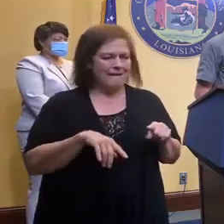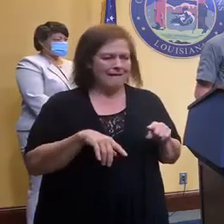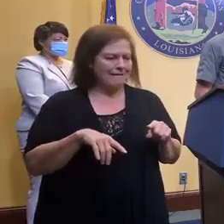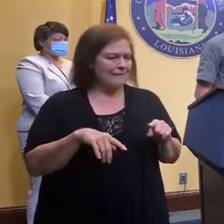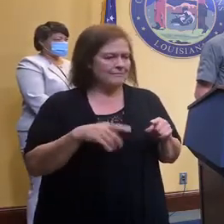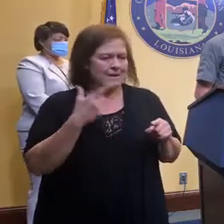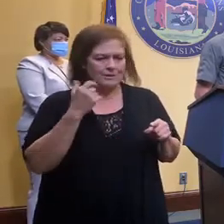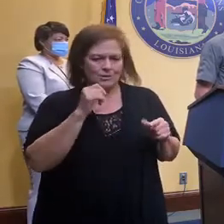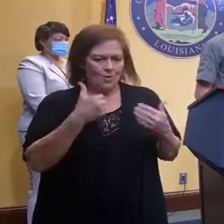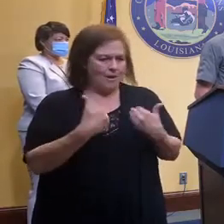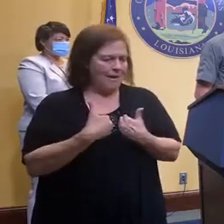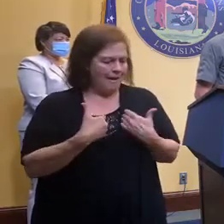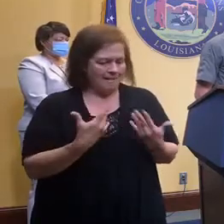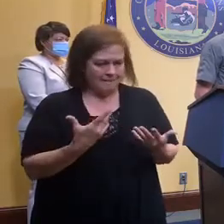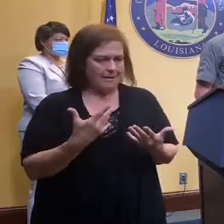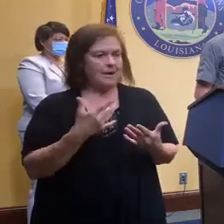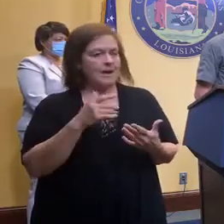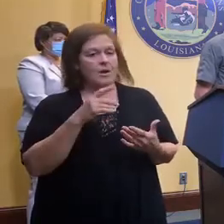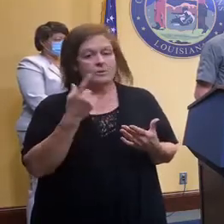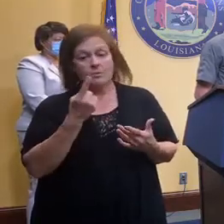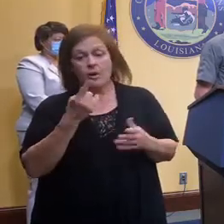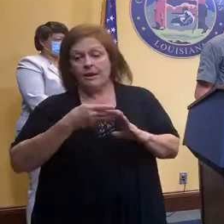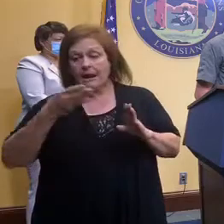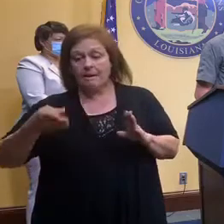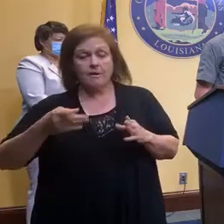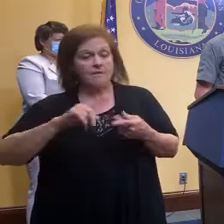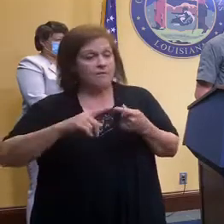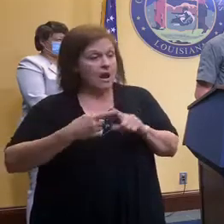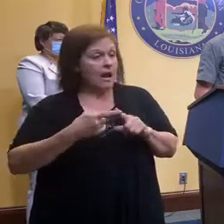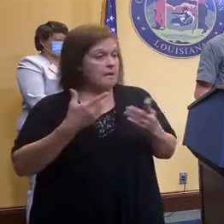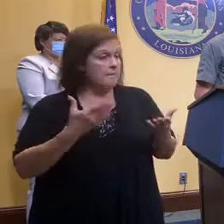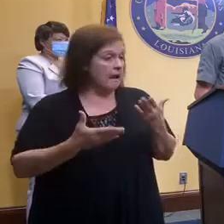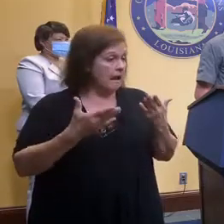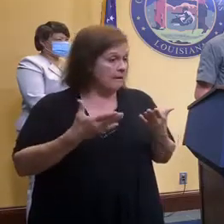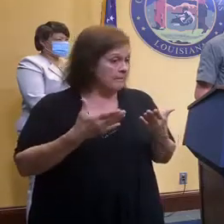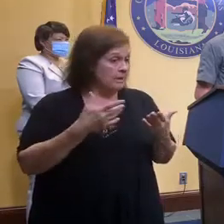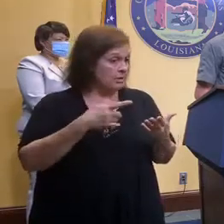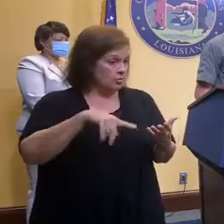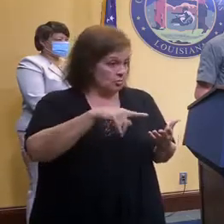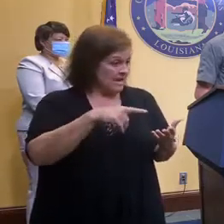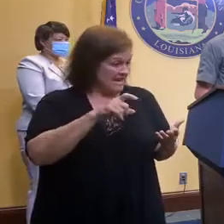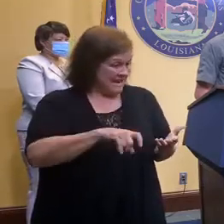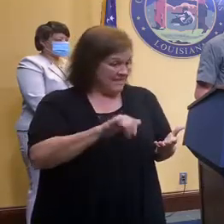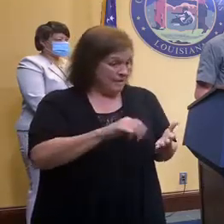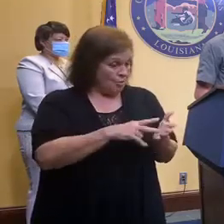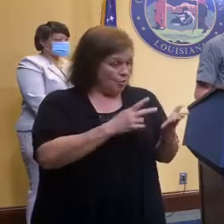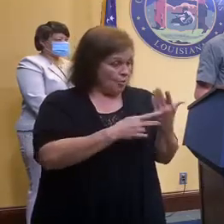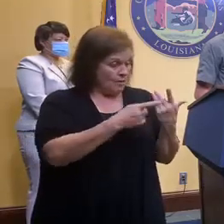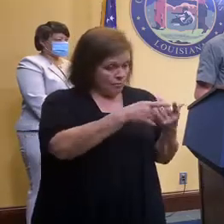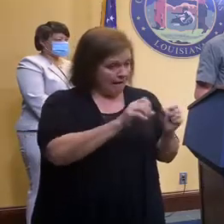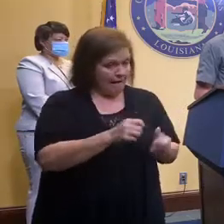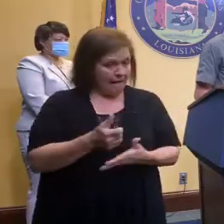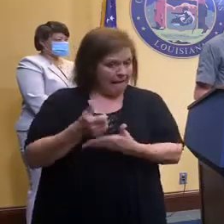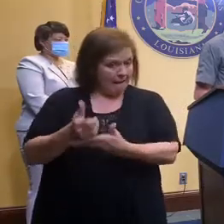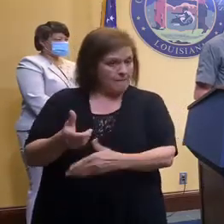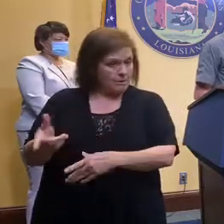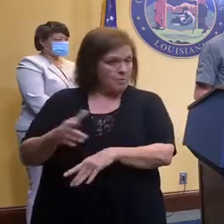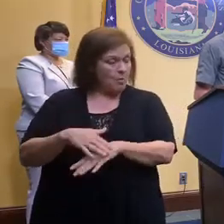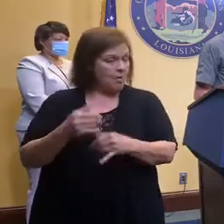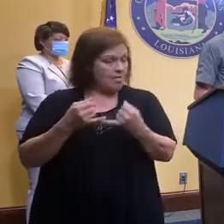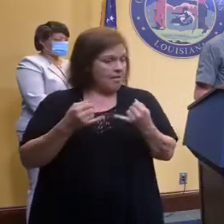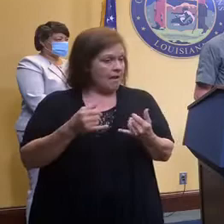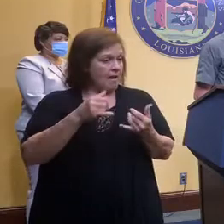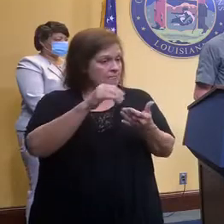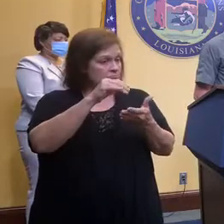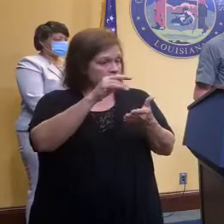I would say that if you're a neighbor or a friend or you know someone who may need this program and you can help them with that, please do. Let's